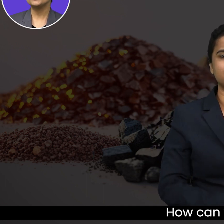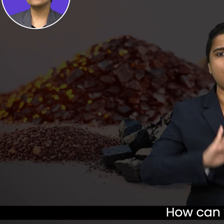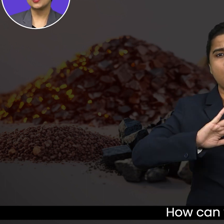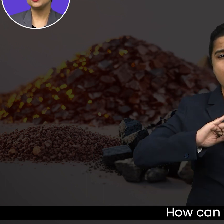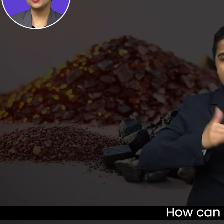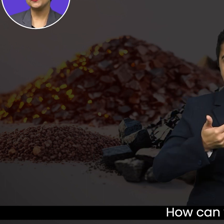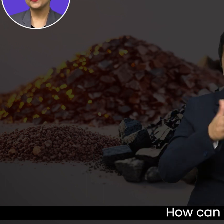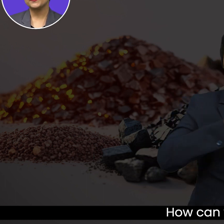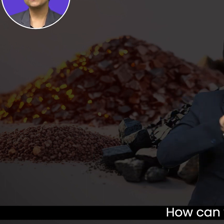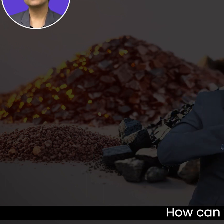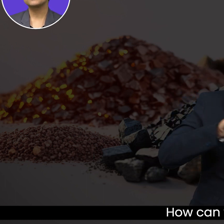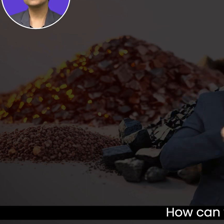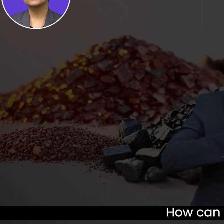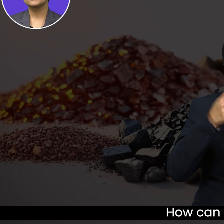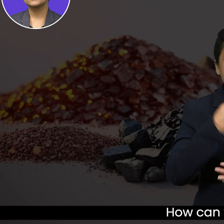How can we refine them?